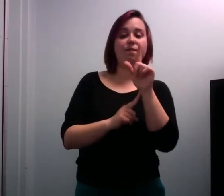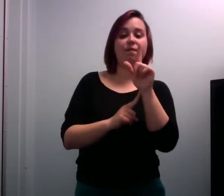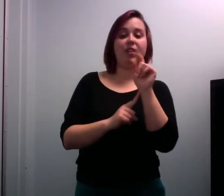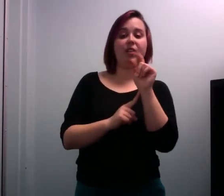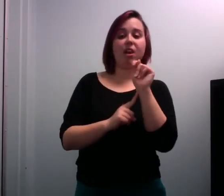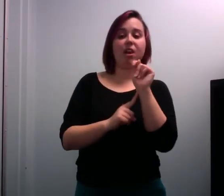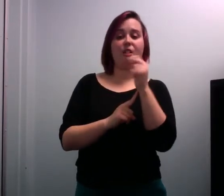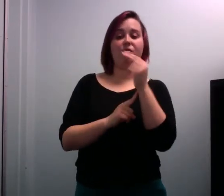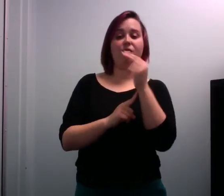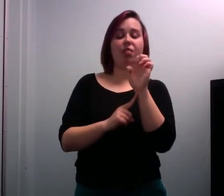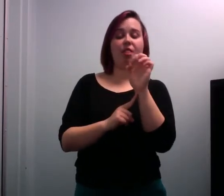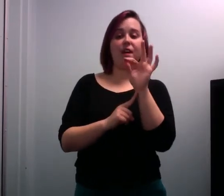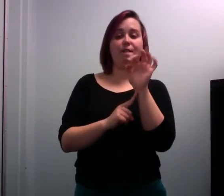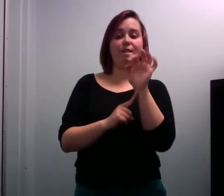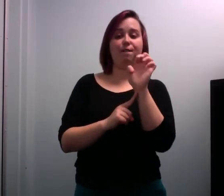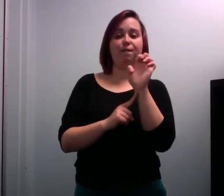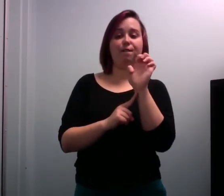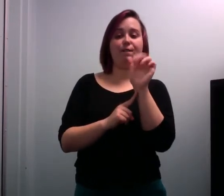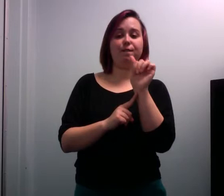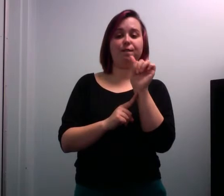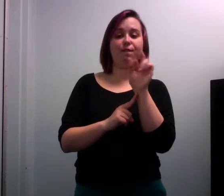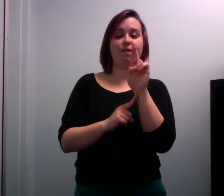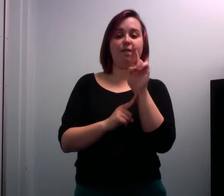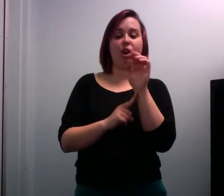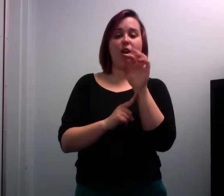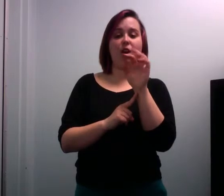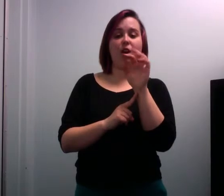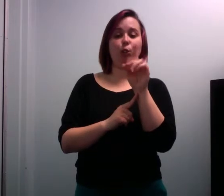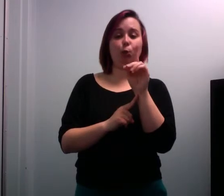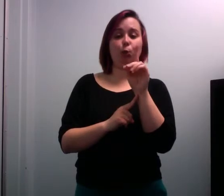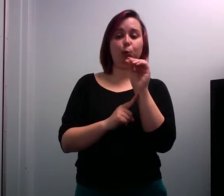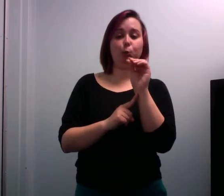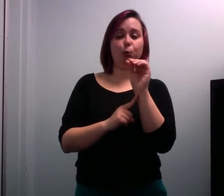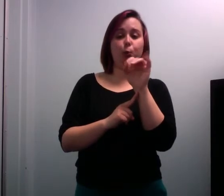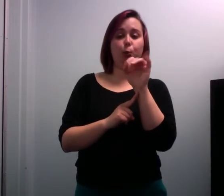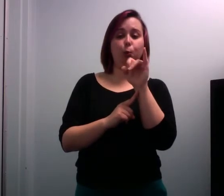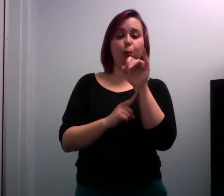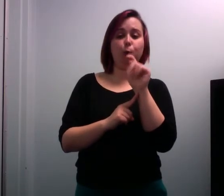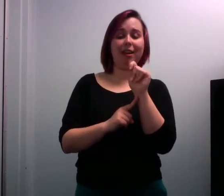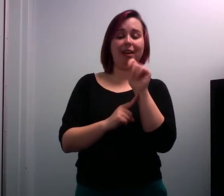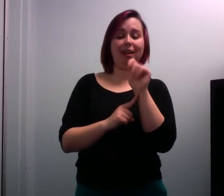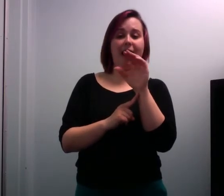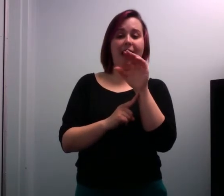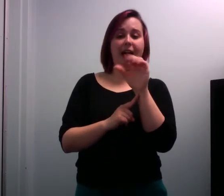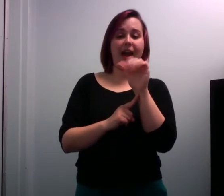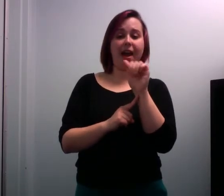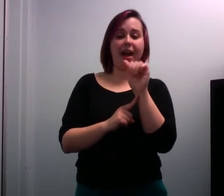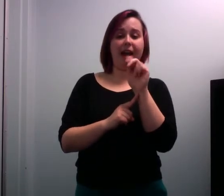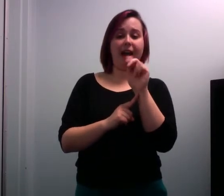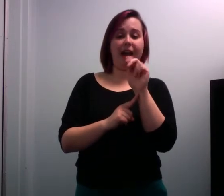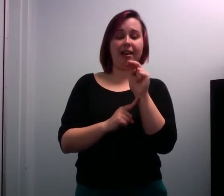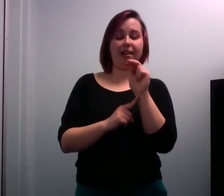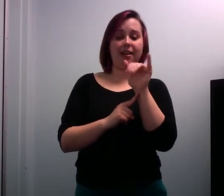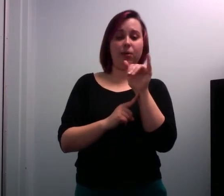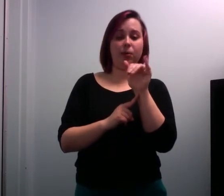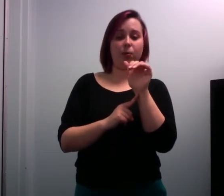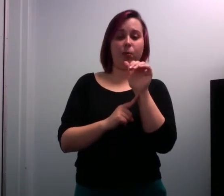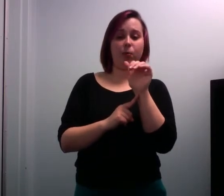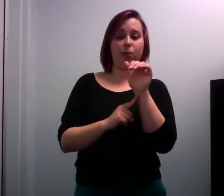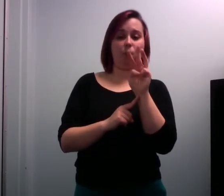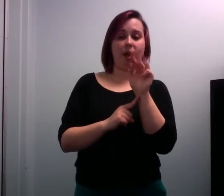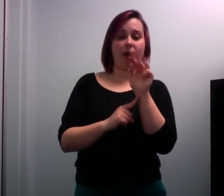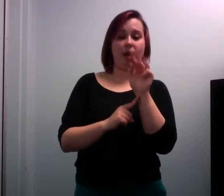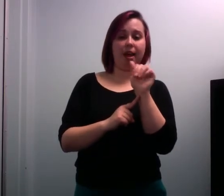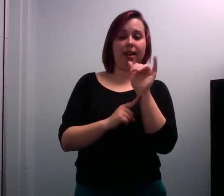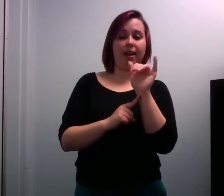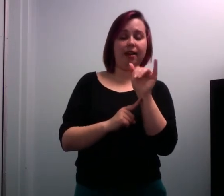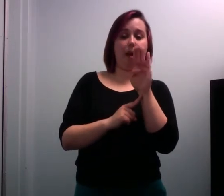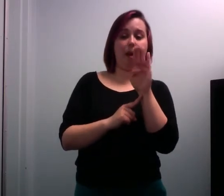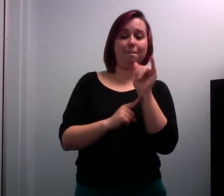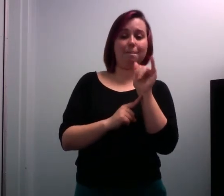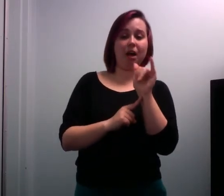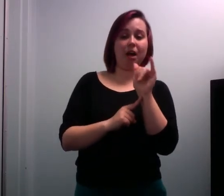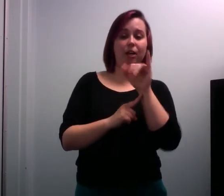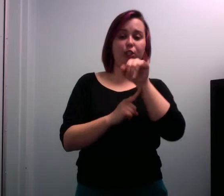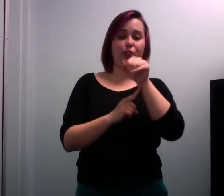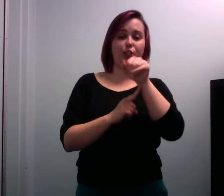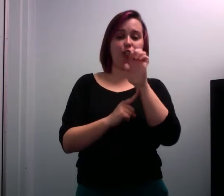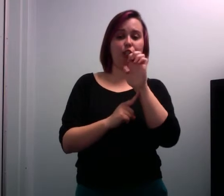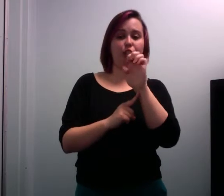Attitude by Elwood N. Chapman, and finally, Peace, Love, and Healing by Dr.